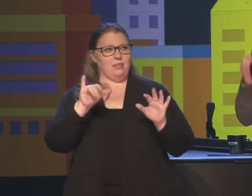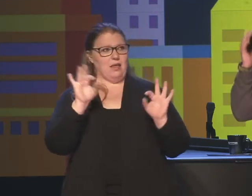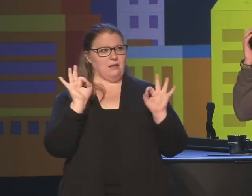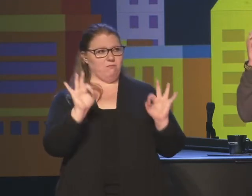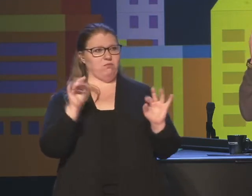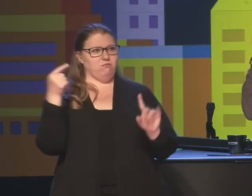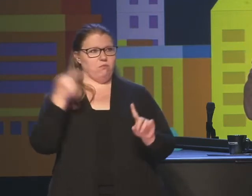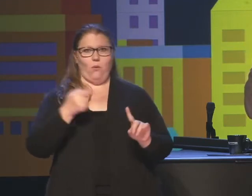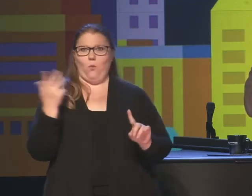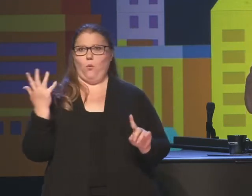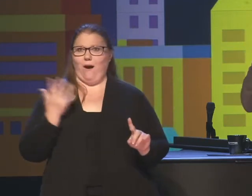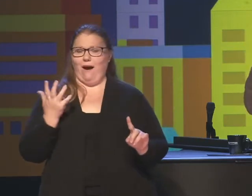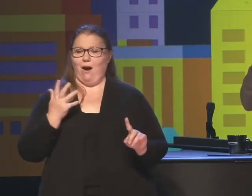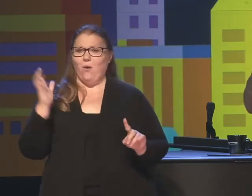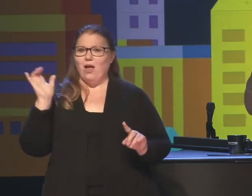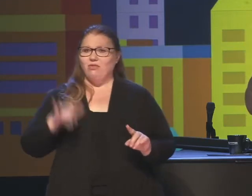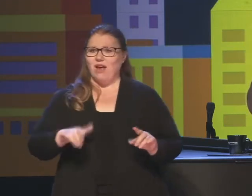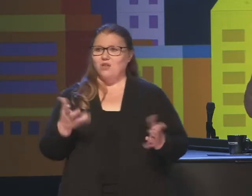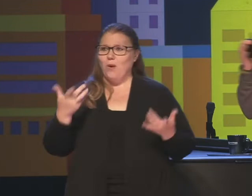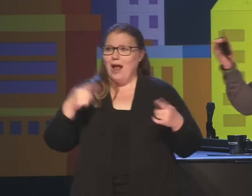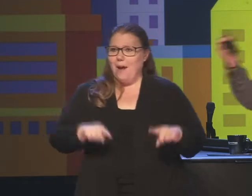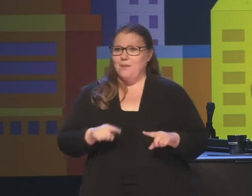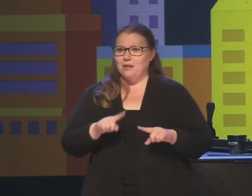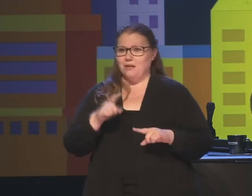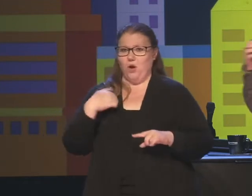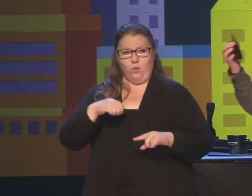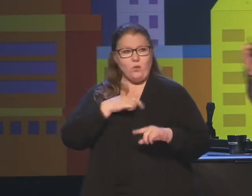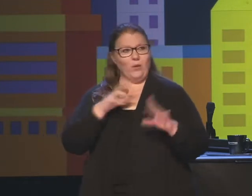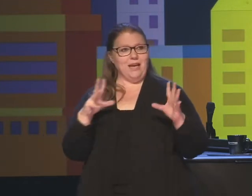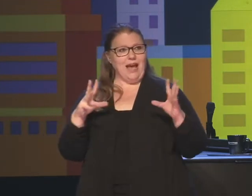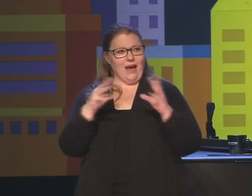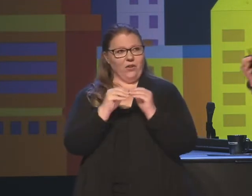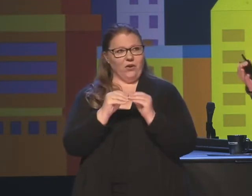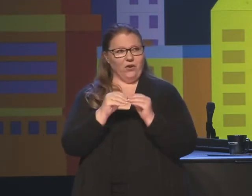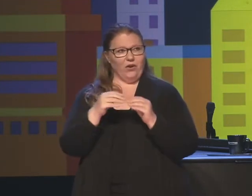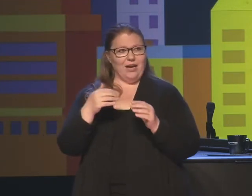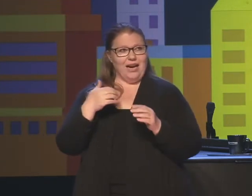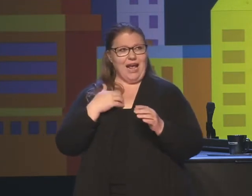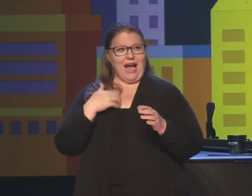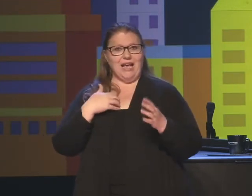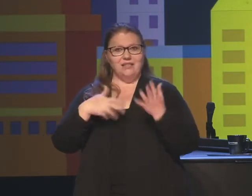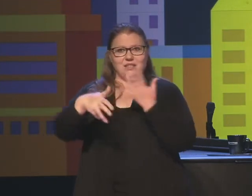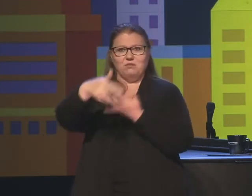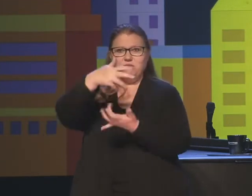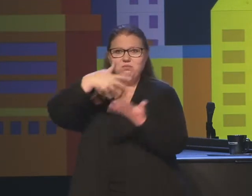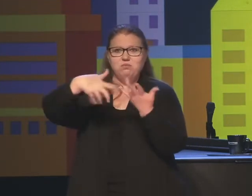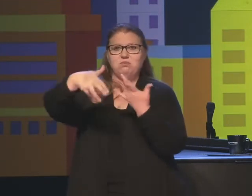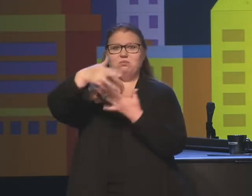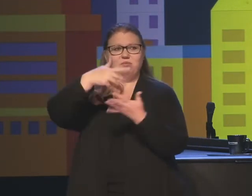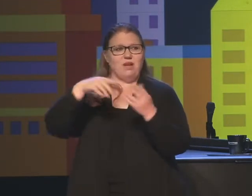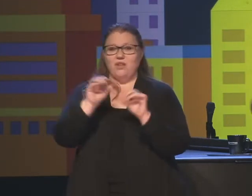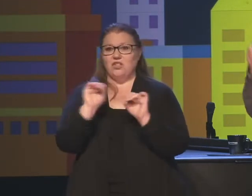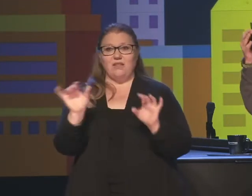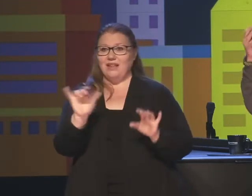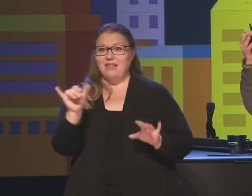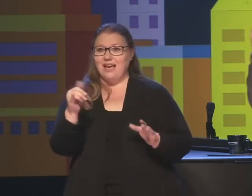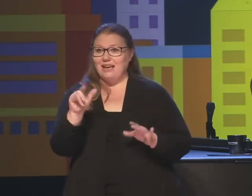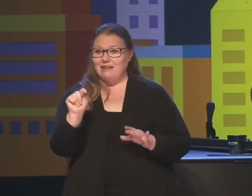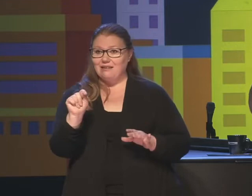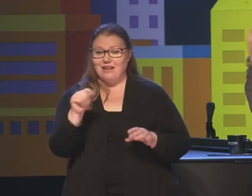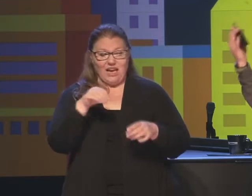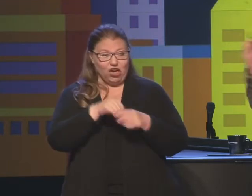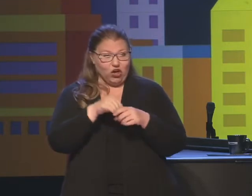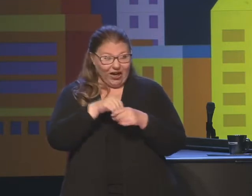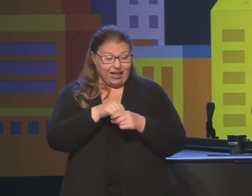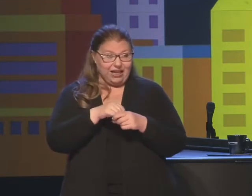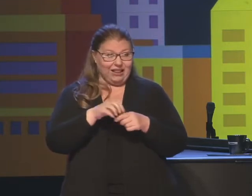there. Like that's what happens when we gather. Like there is this communion, right? And there's just nothing like it when you're in the space